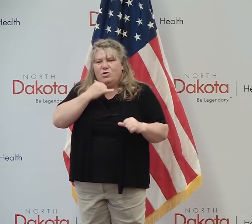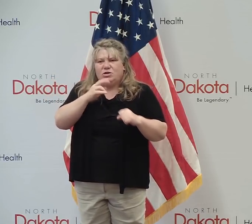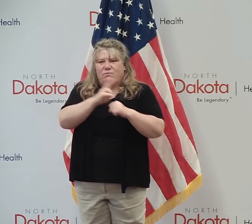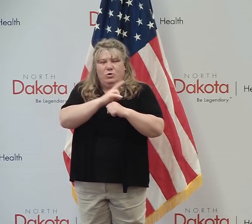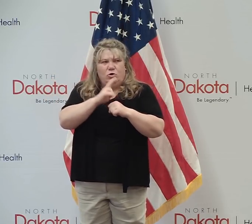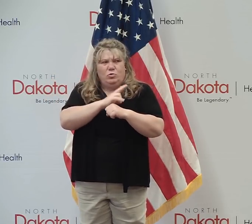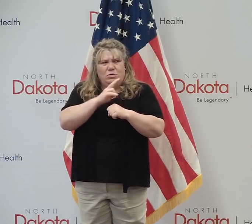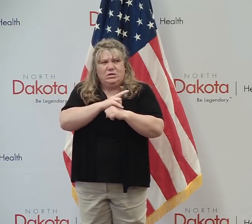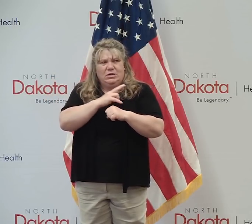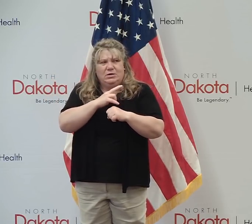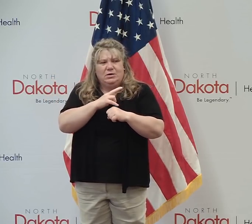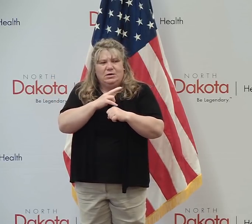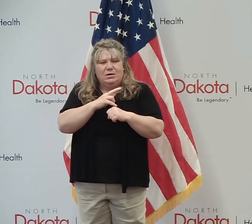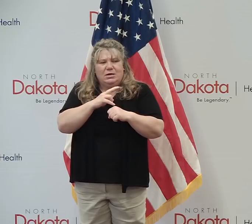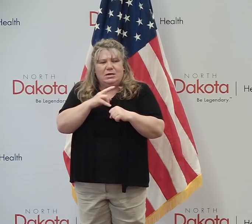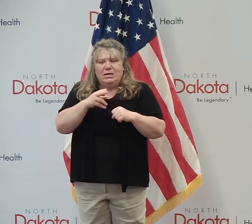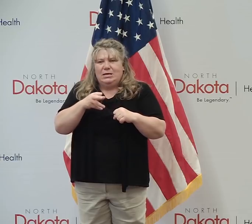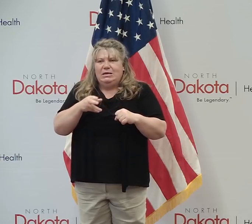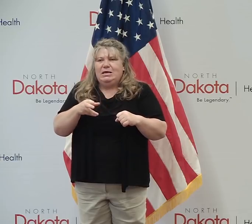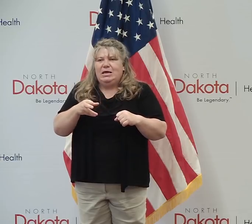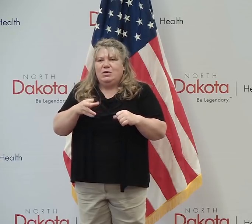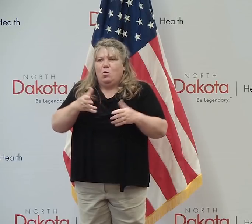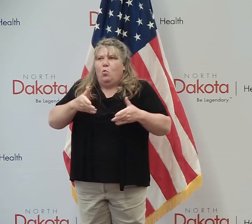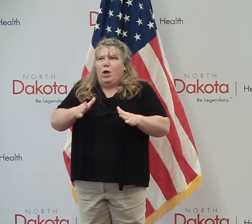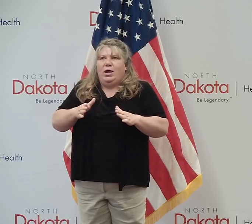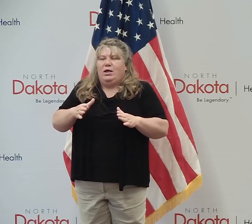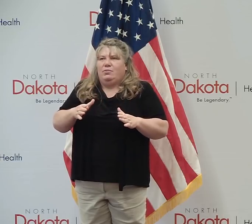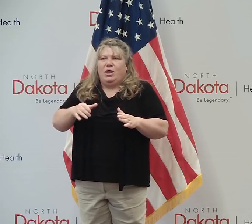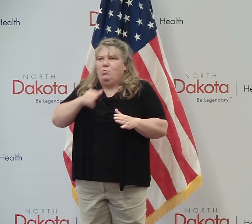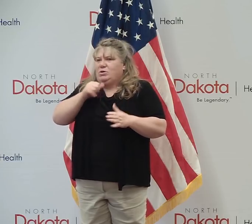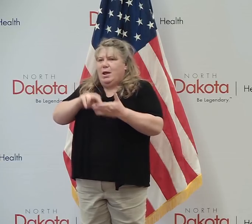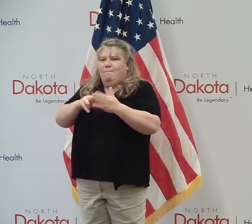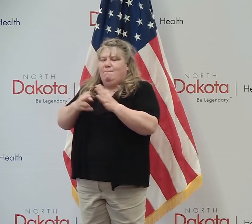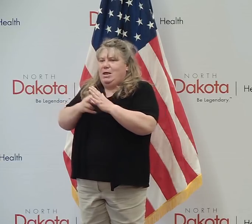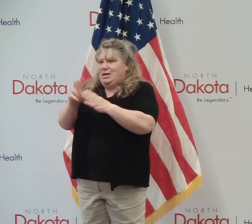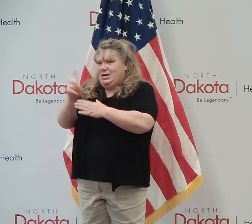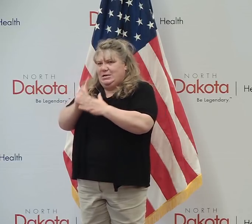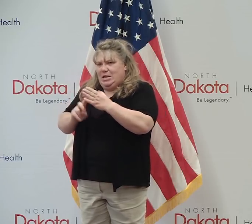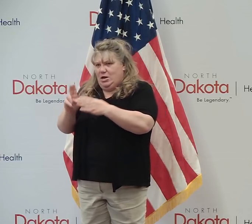it in a way that it wasn't designed and licensed to be used.